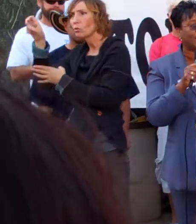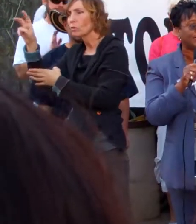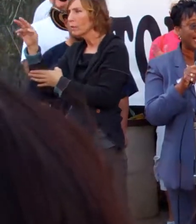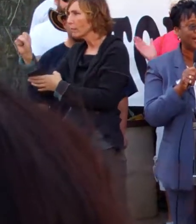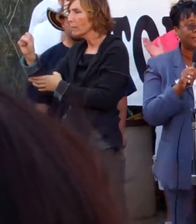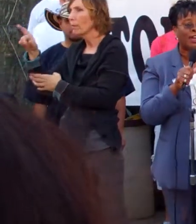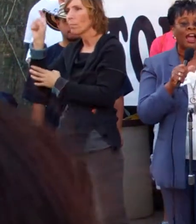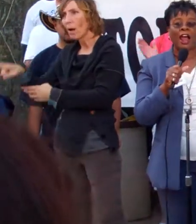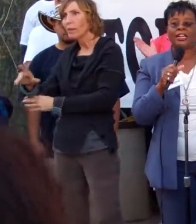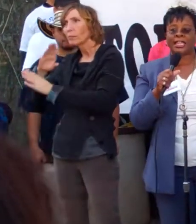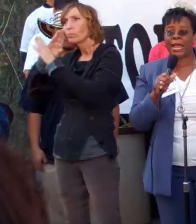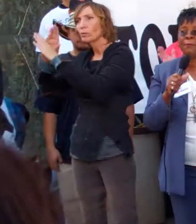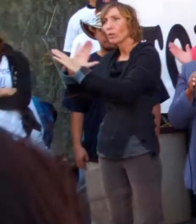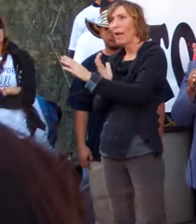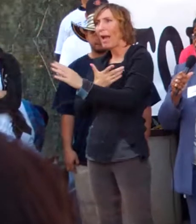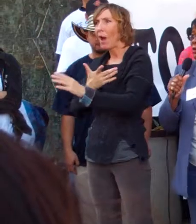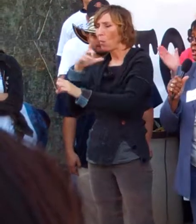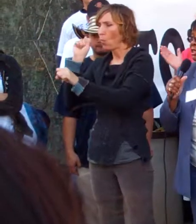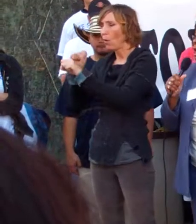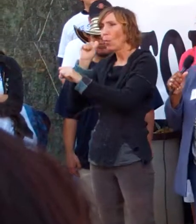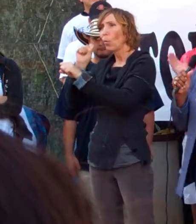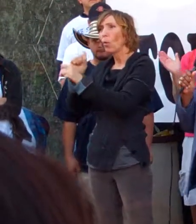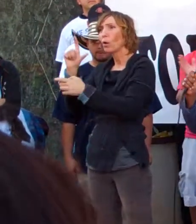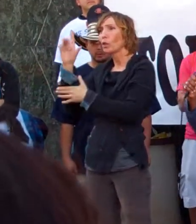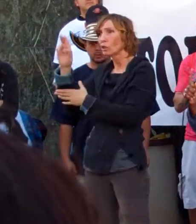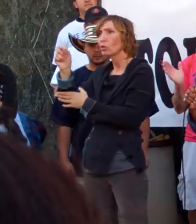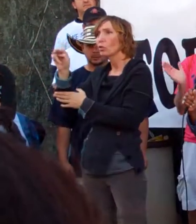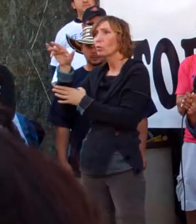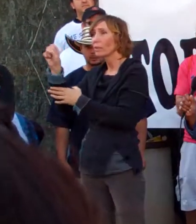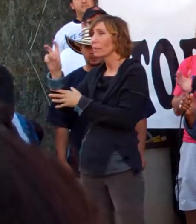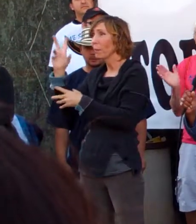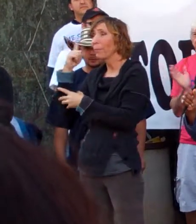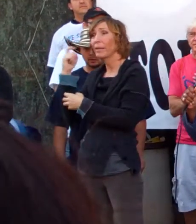to protect our labor unions because